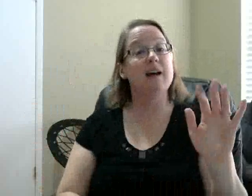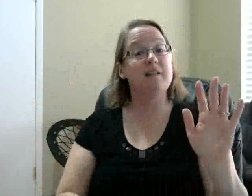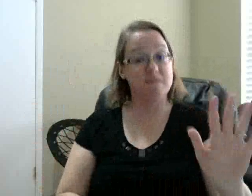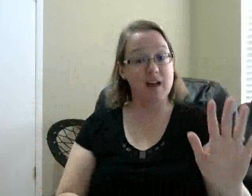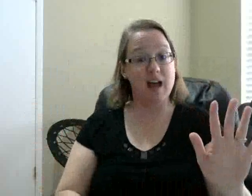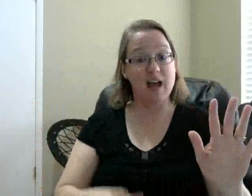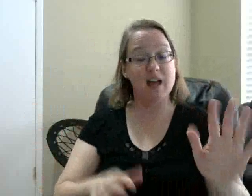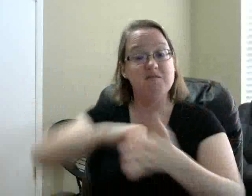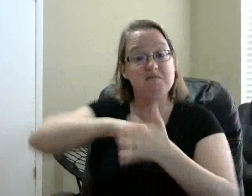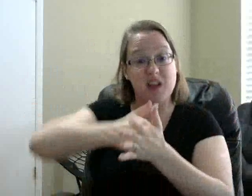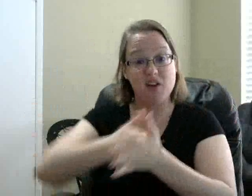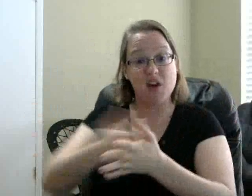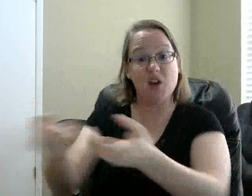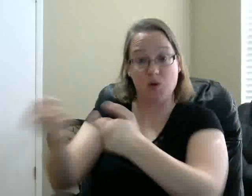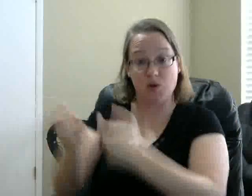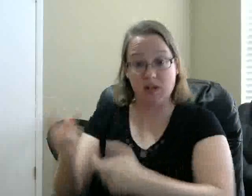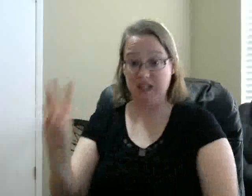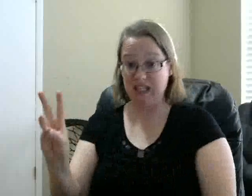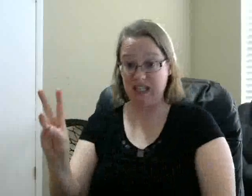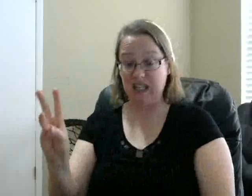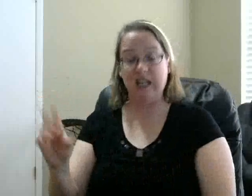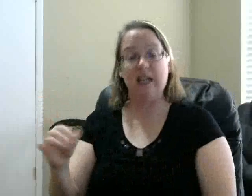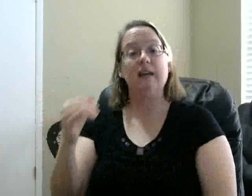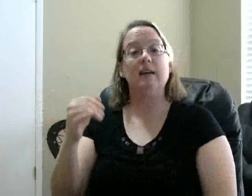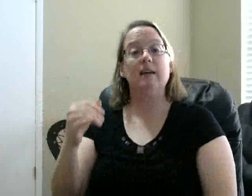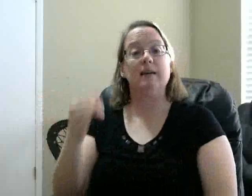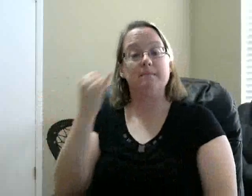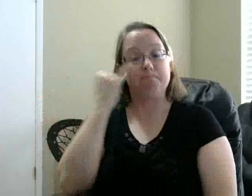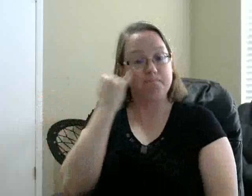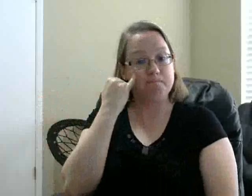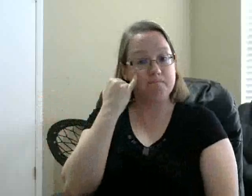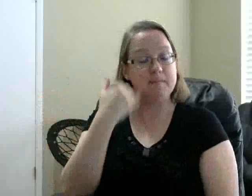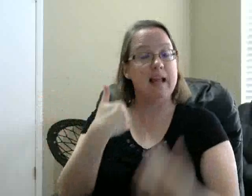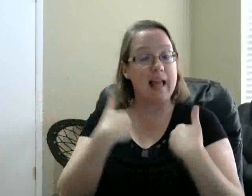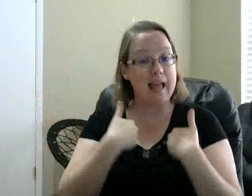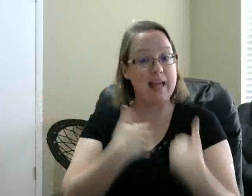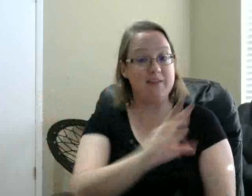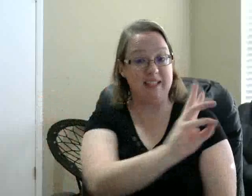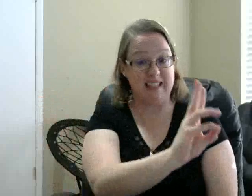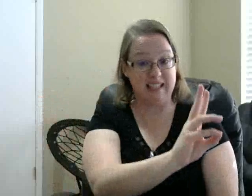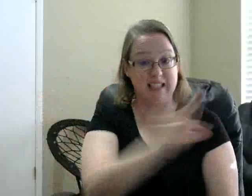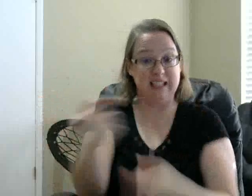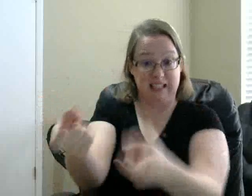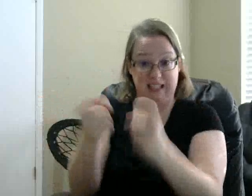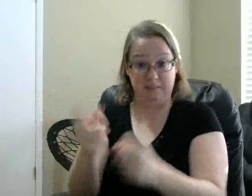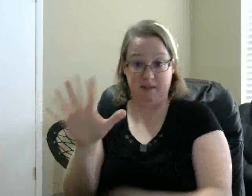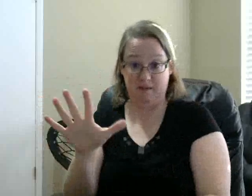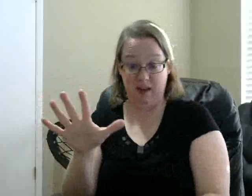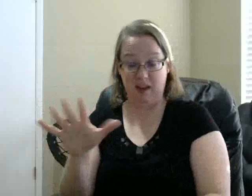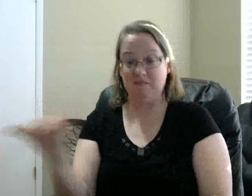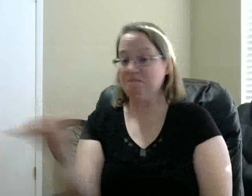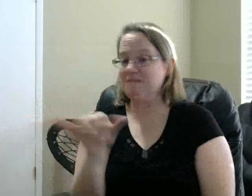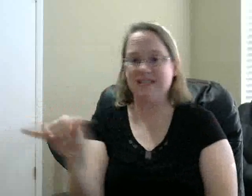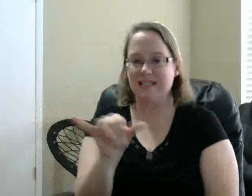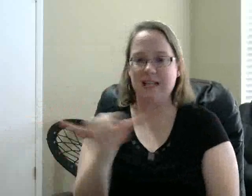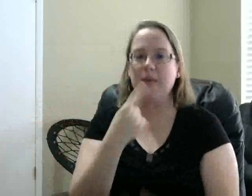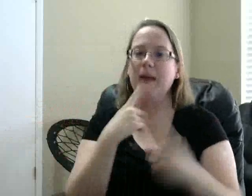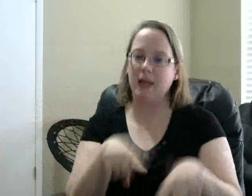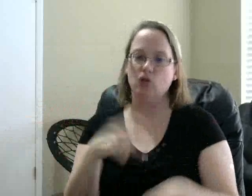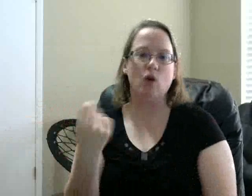give me 6, I'm going to have 11. If I have 6 avocados and you gave me 5, I'm going to have 11 either way. Let's do a couple, since this number line is